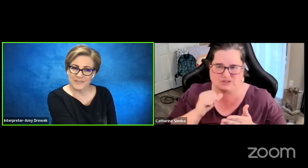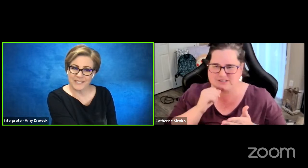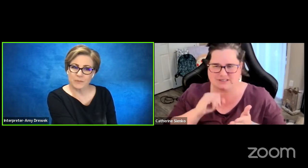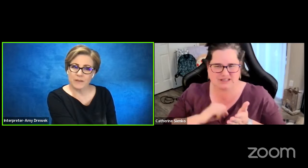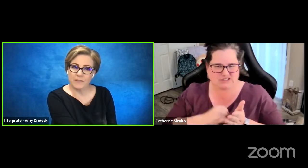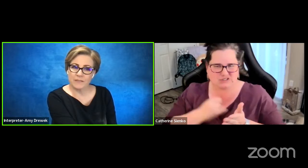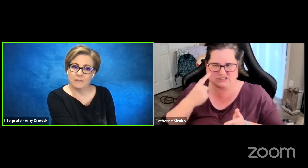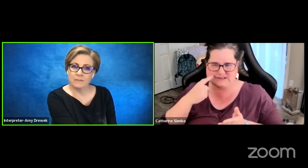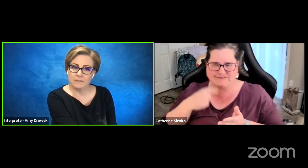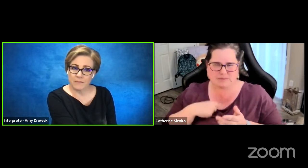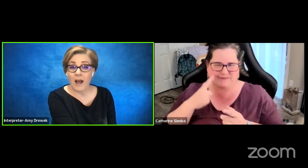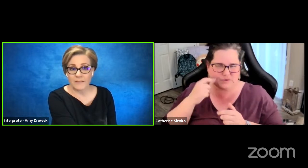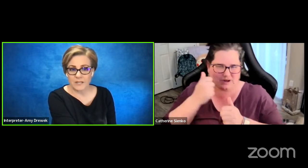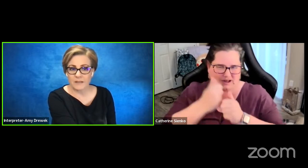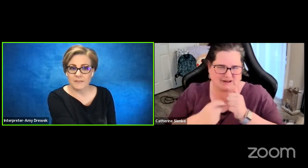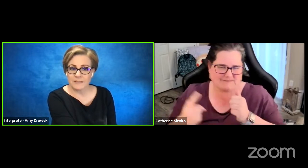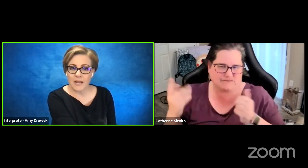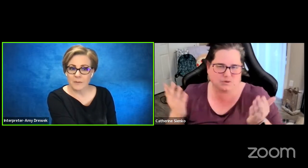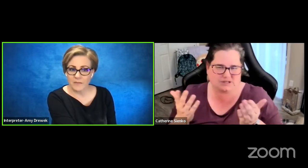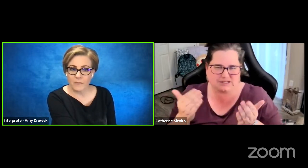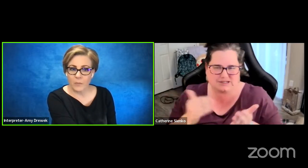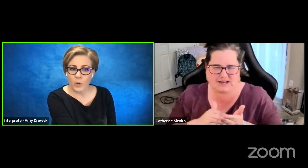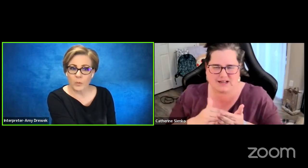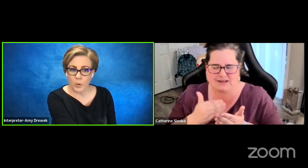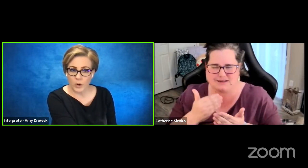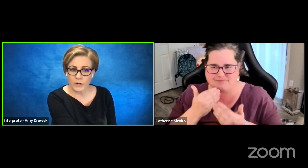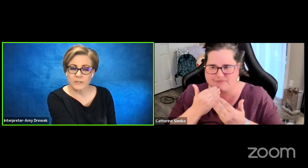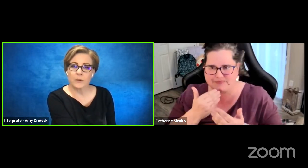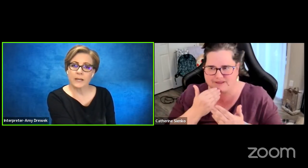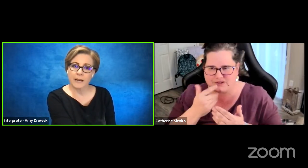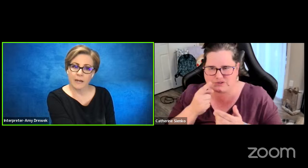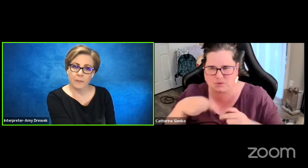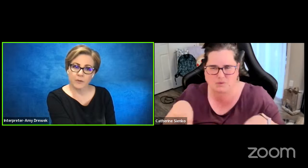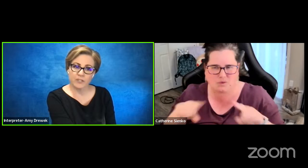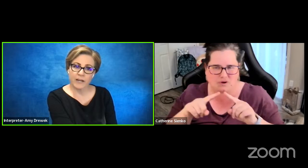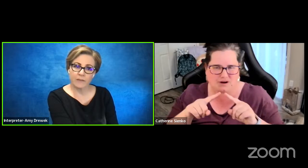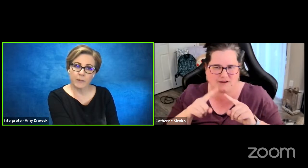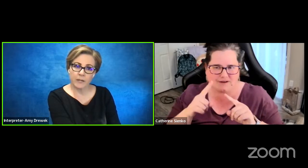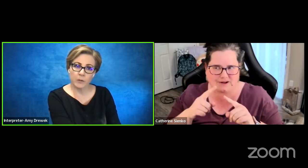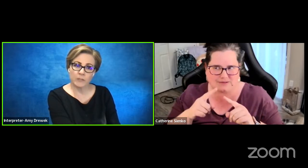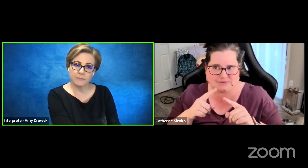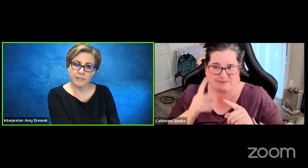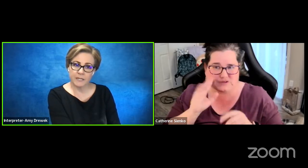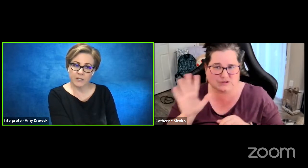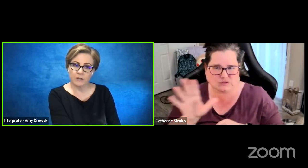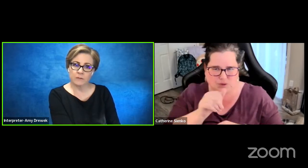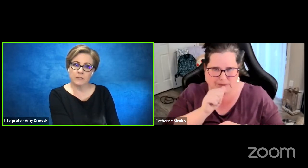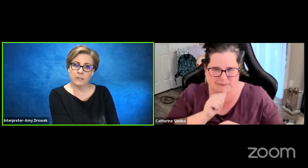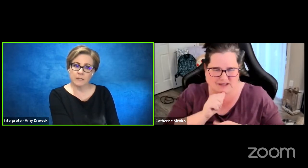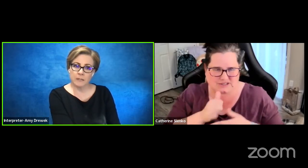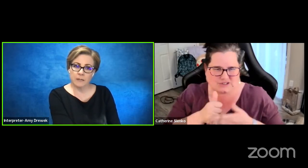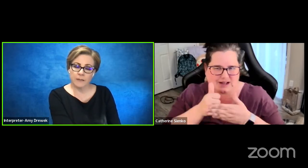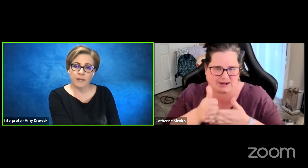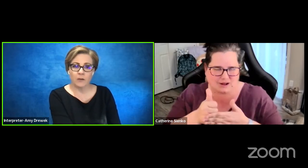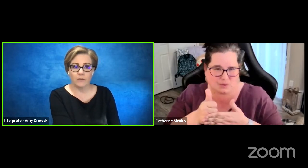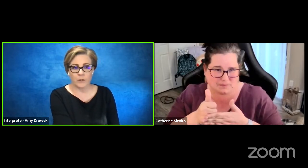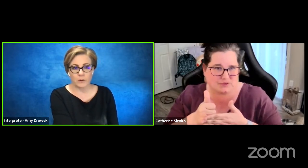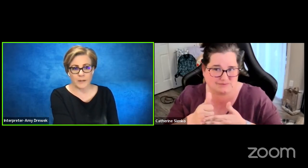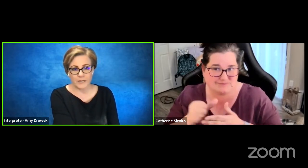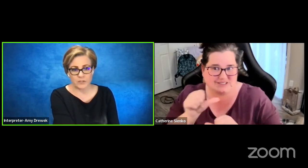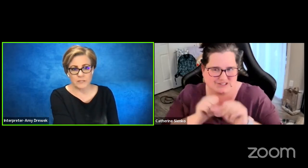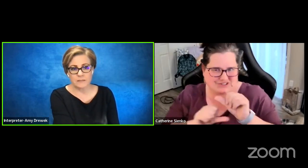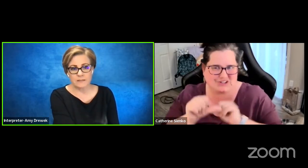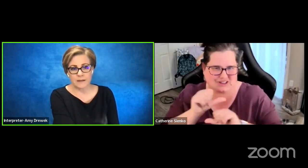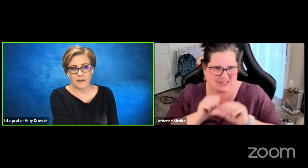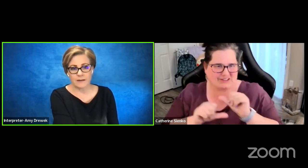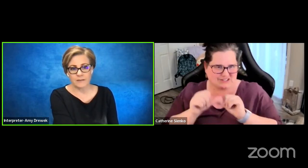It's been a while since I've done this type of board work. So again, I appreciate everybody who has been here.